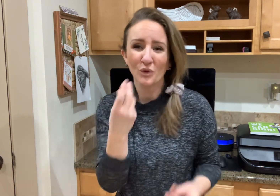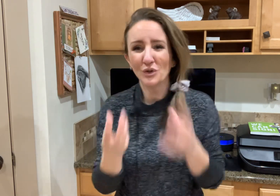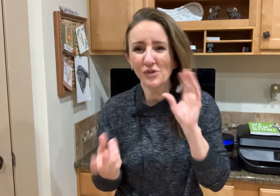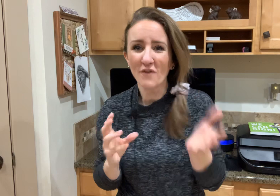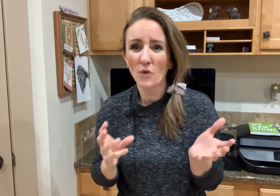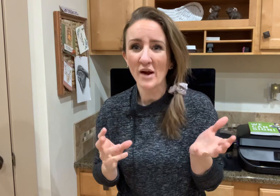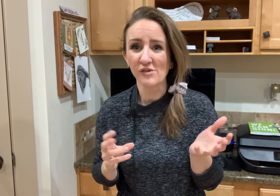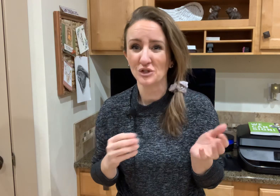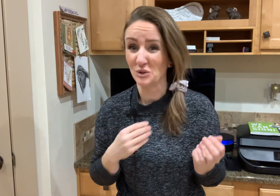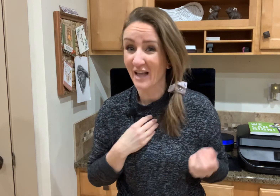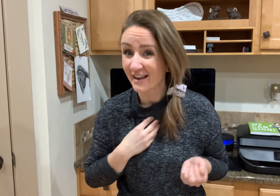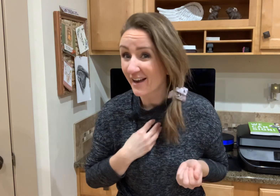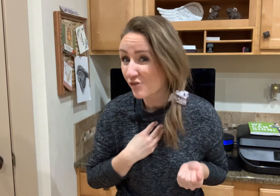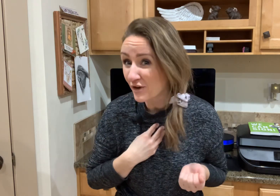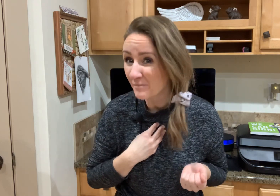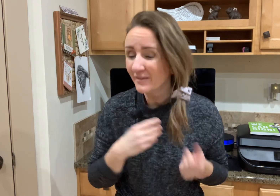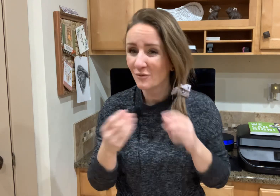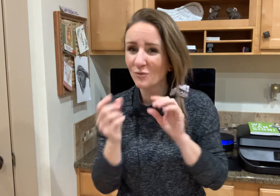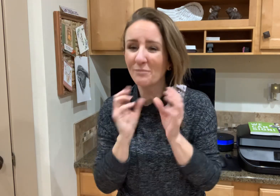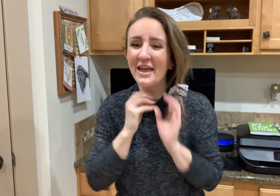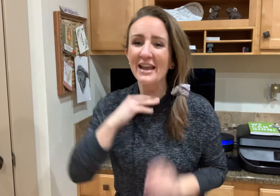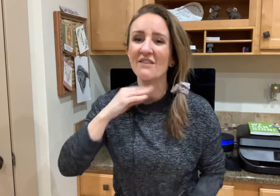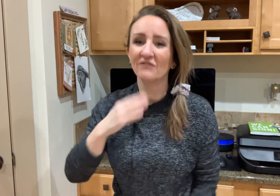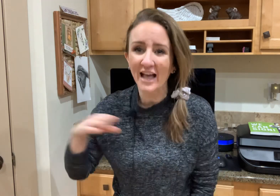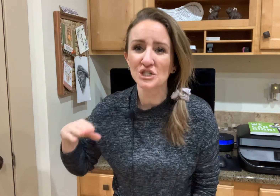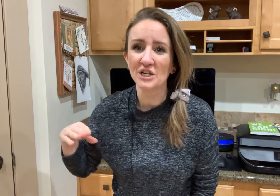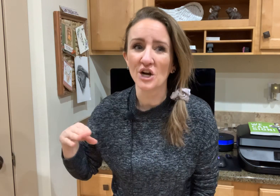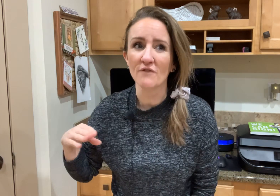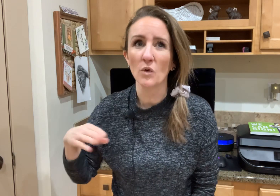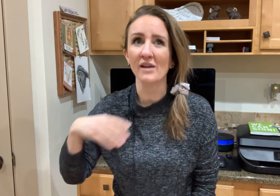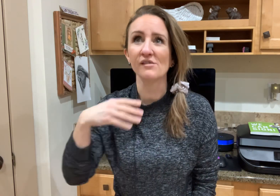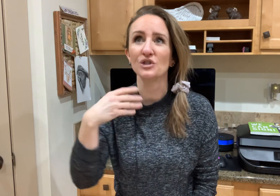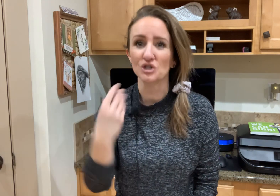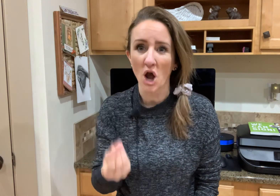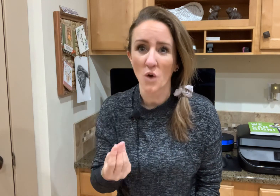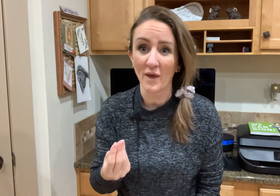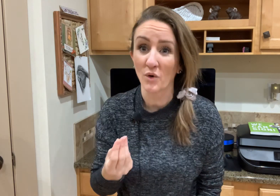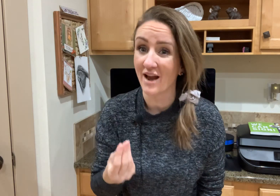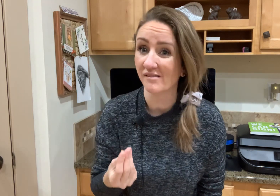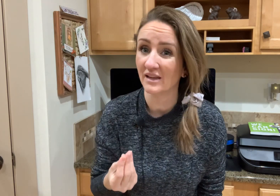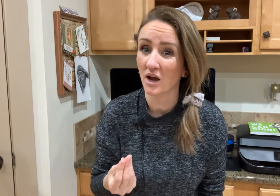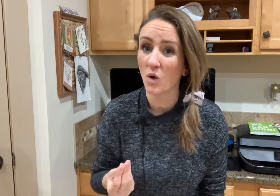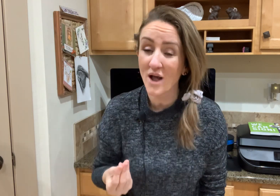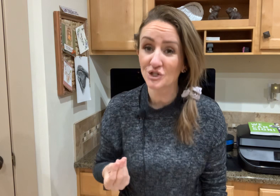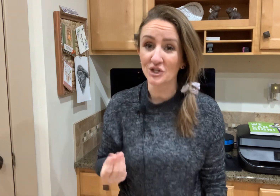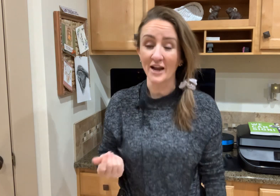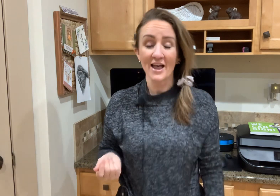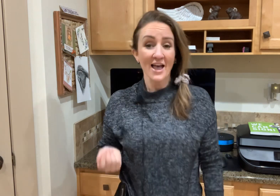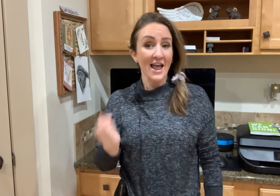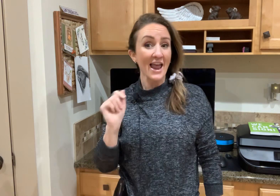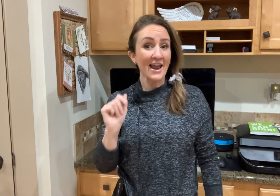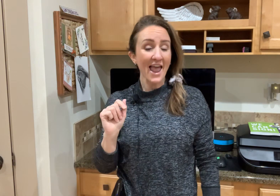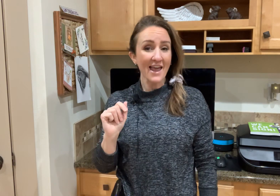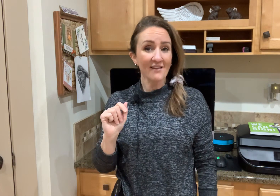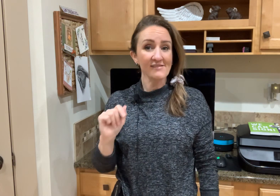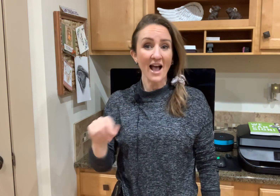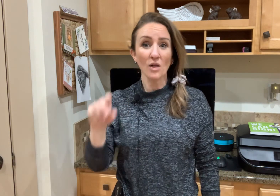use our voice, or do you like ice cream? We'll make an inflection in our voice to show that we're asking a question. In ASL,